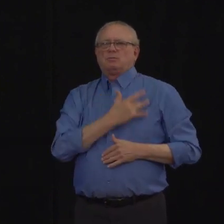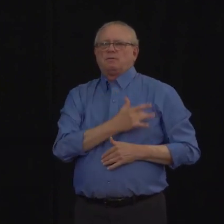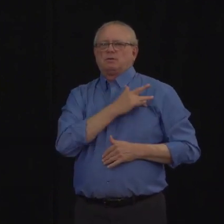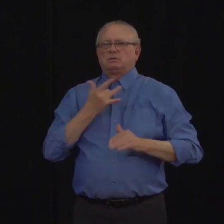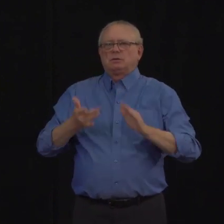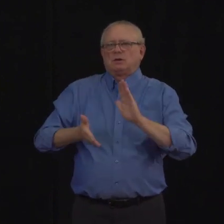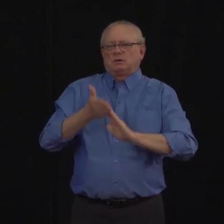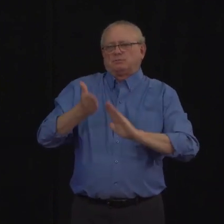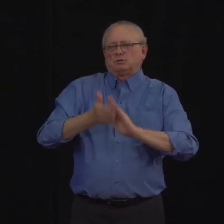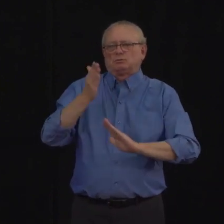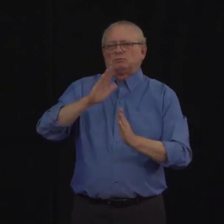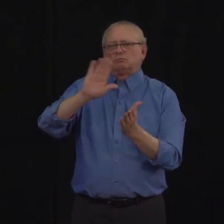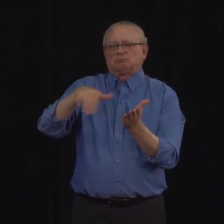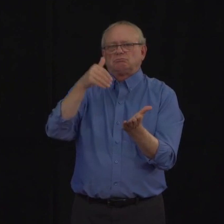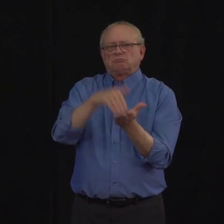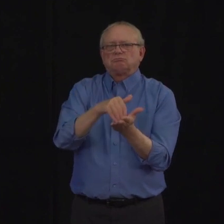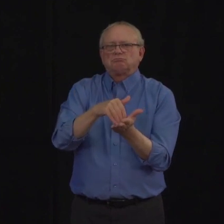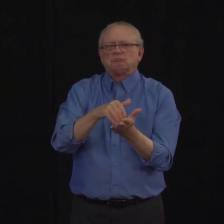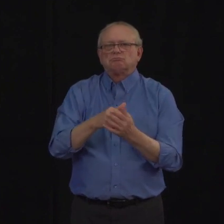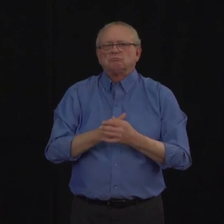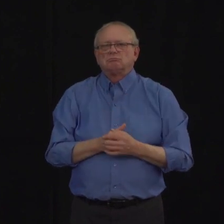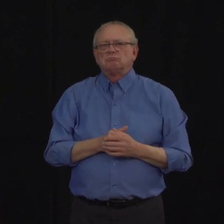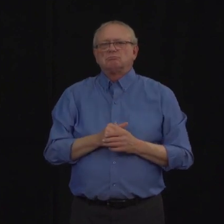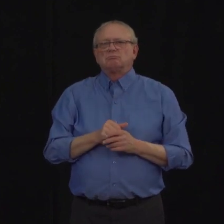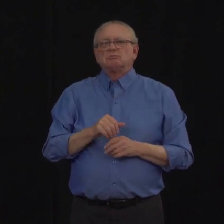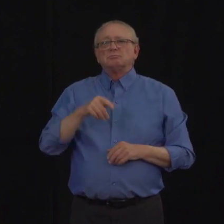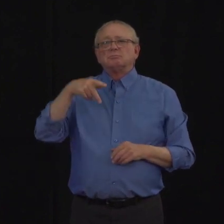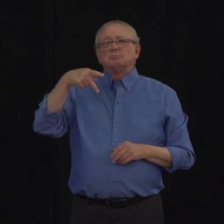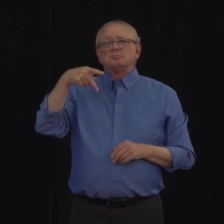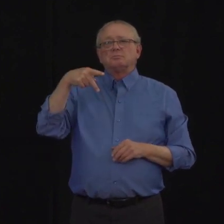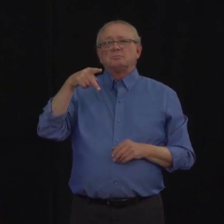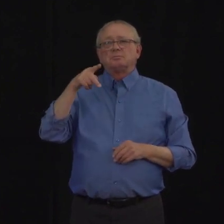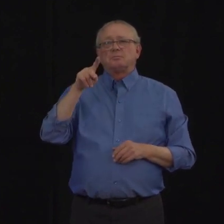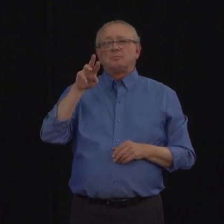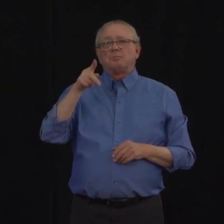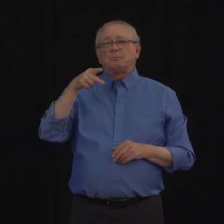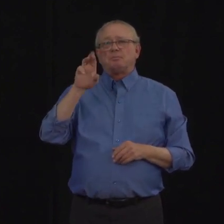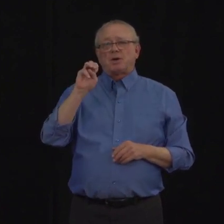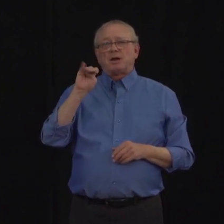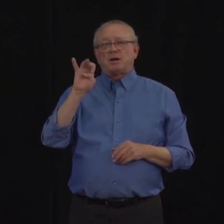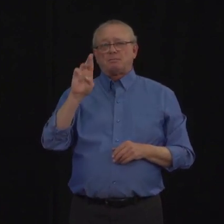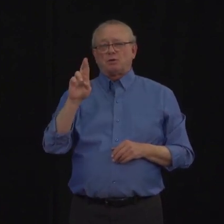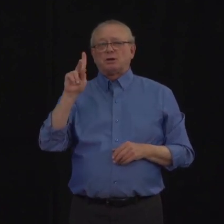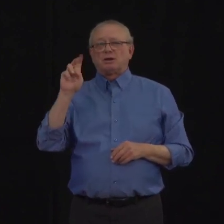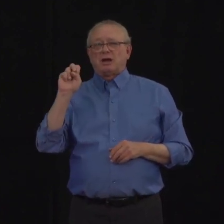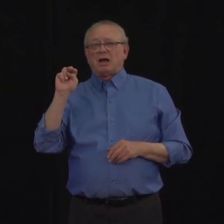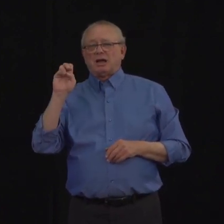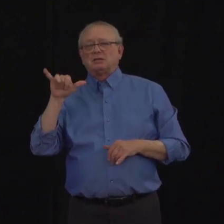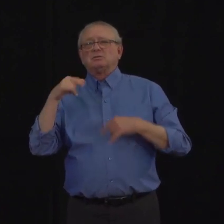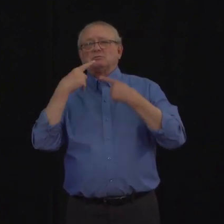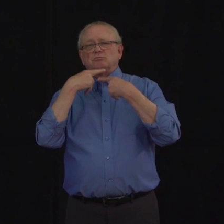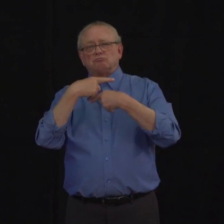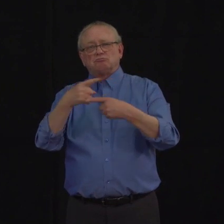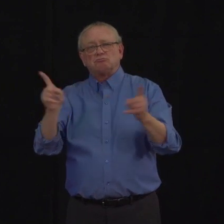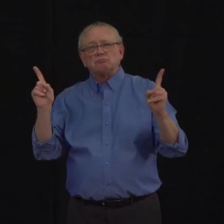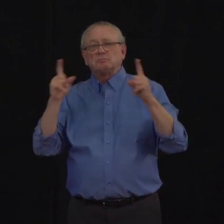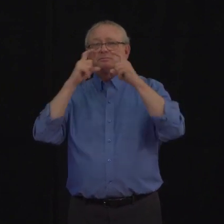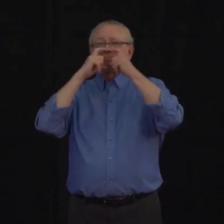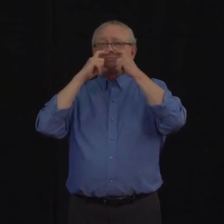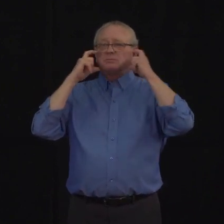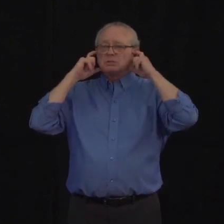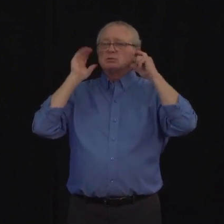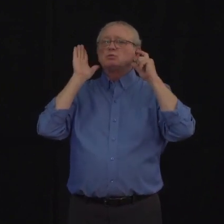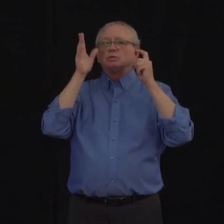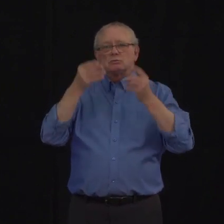not change the Premier's promise to distribute non-medical masks to the public. More information on that will be coming